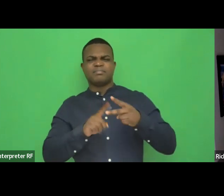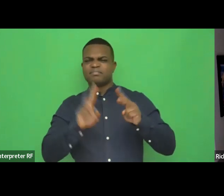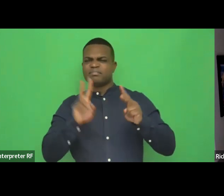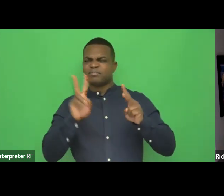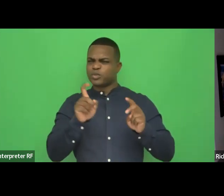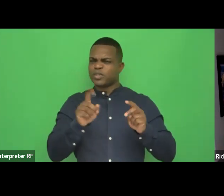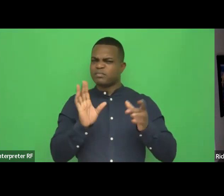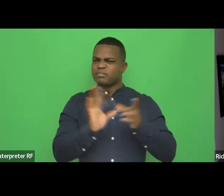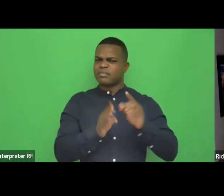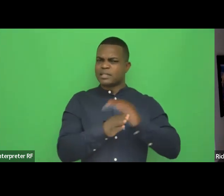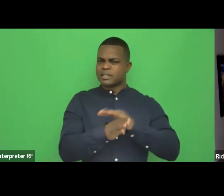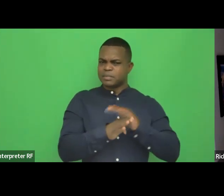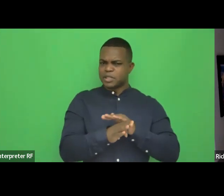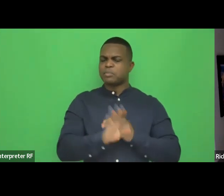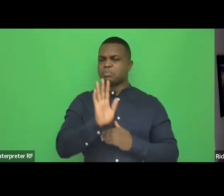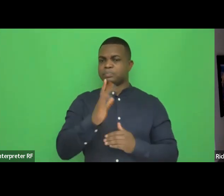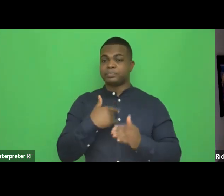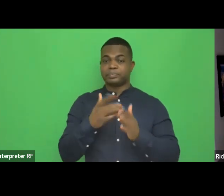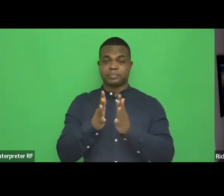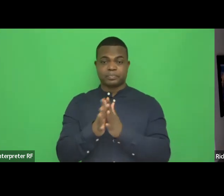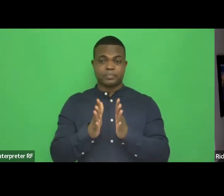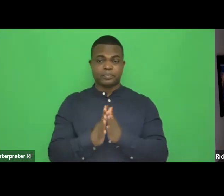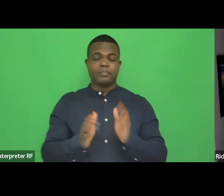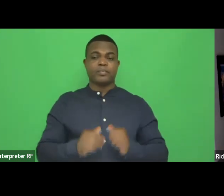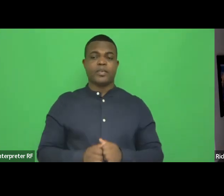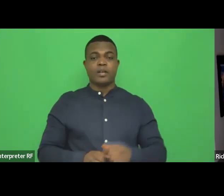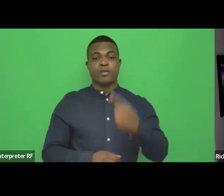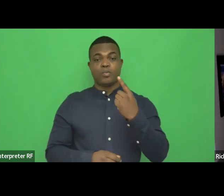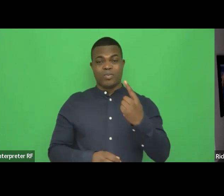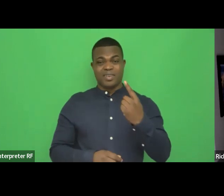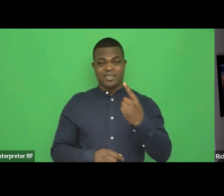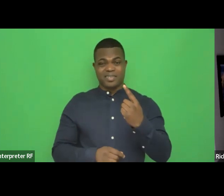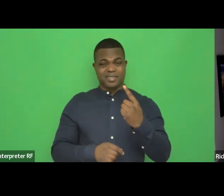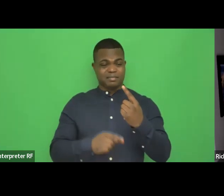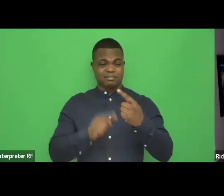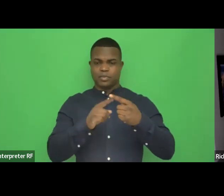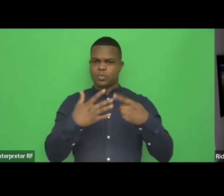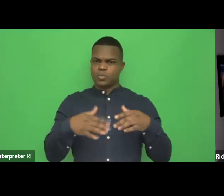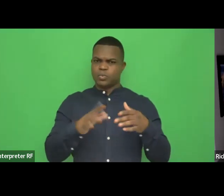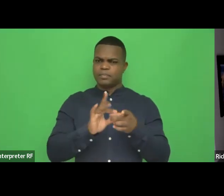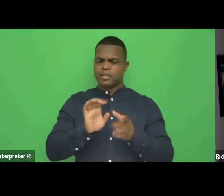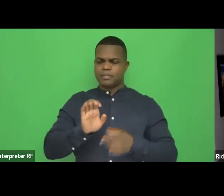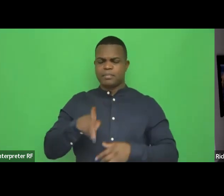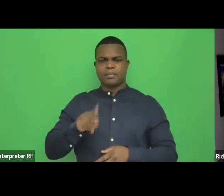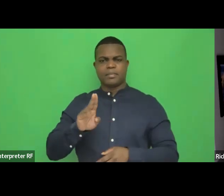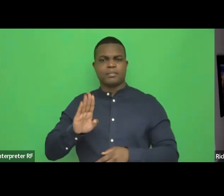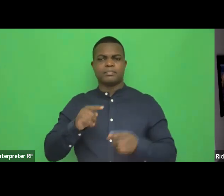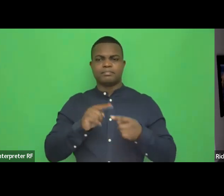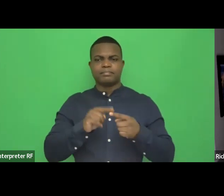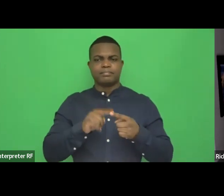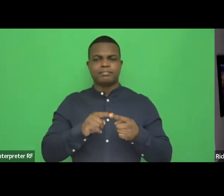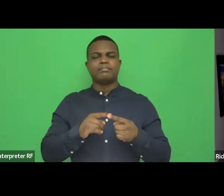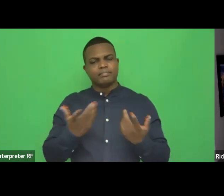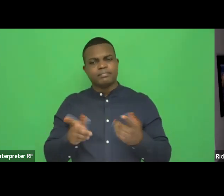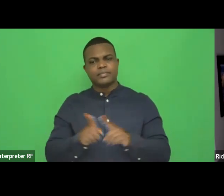One is the ability to check whether your EPUB is valid, which means you know then it will work in lots of